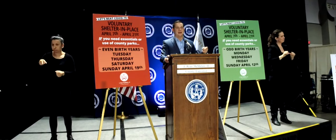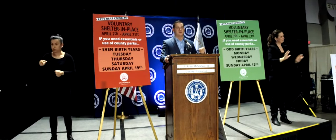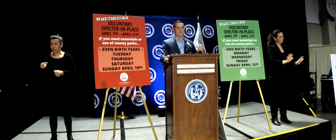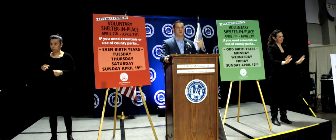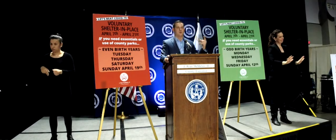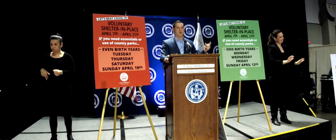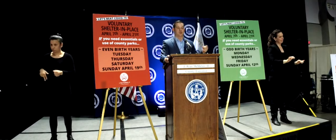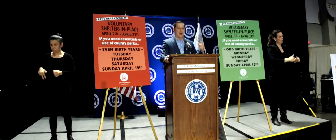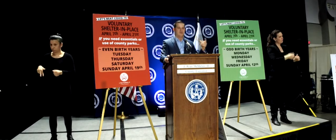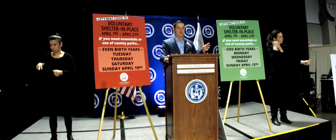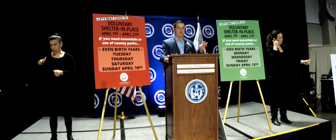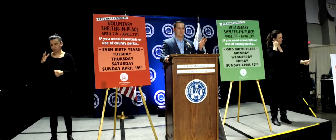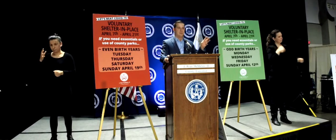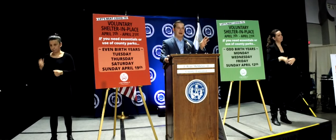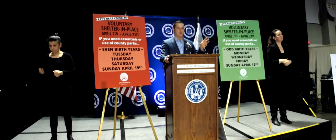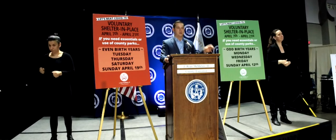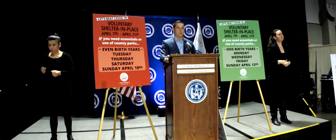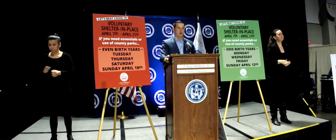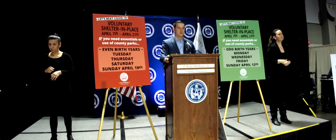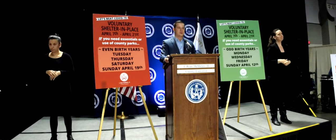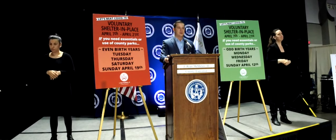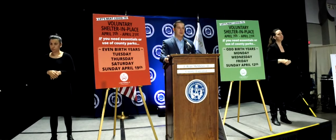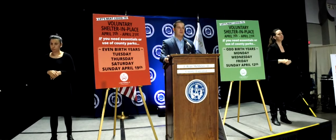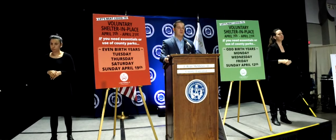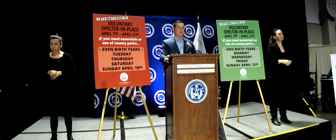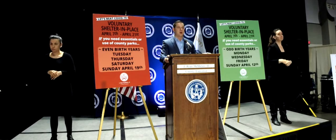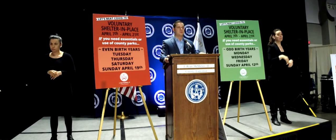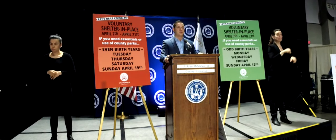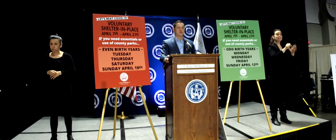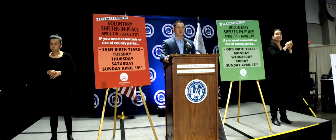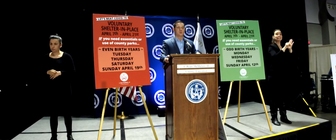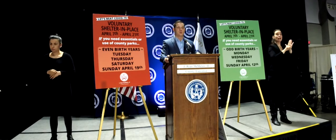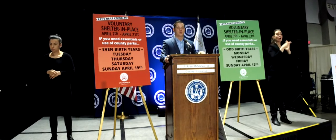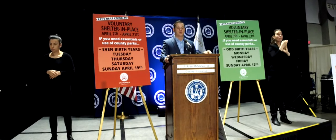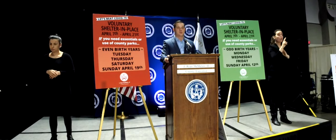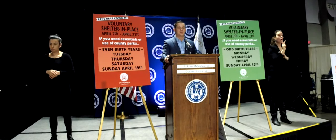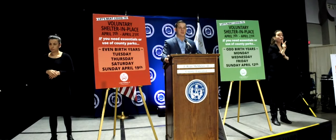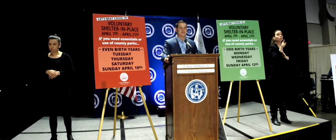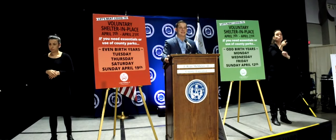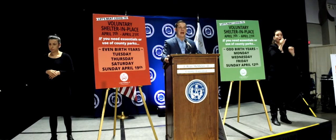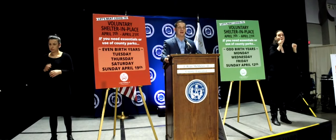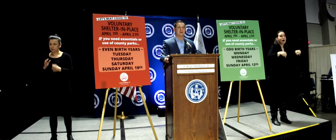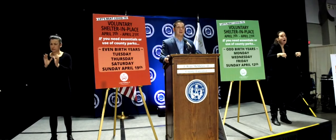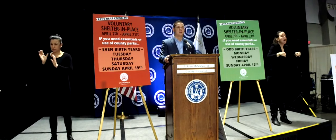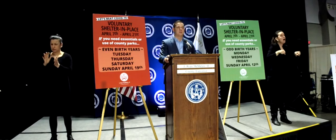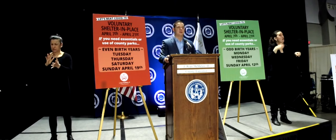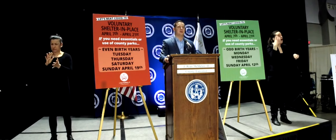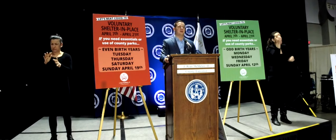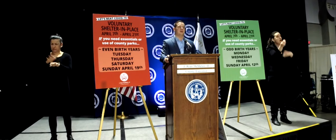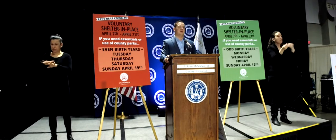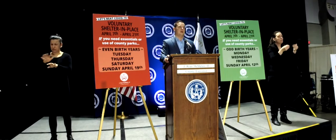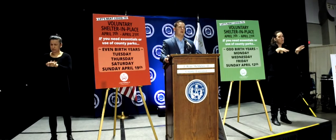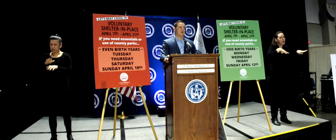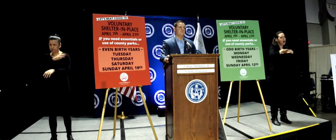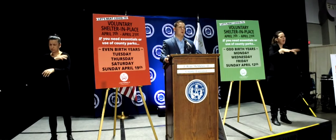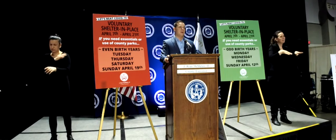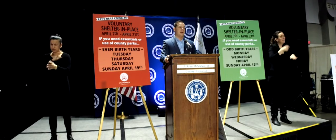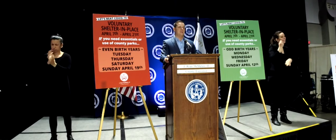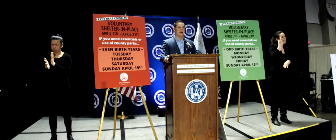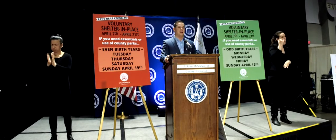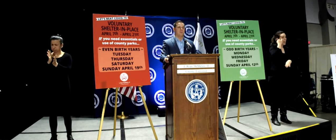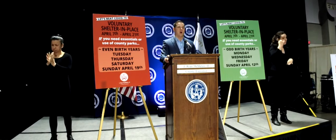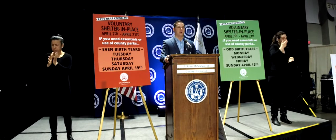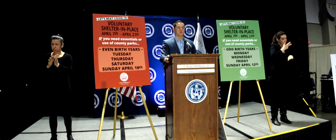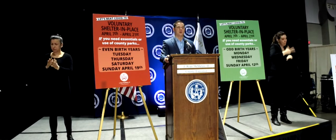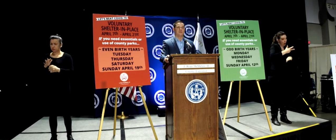parking lots for traffic and then monitoring the parks. If it becomes an issue where social distancing is not being